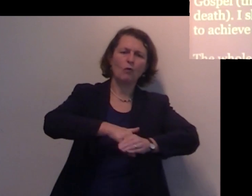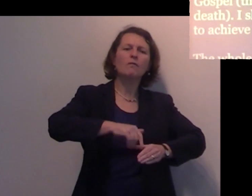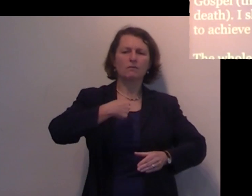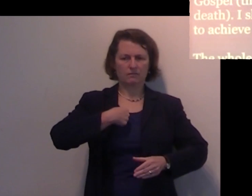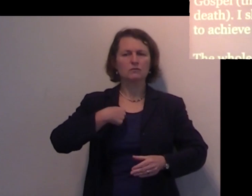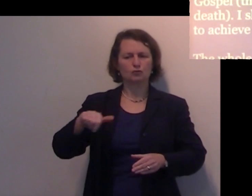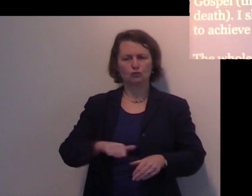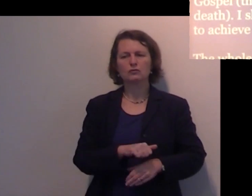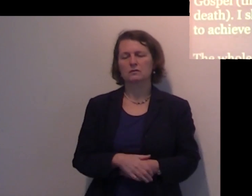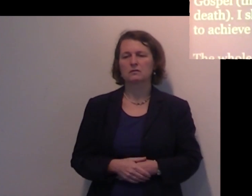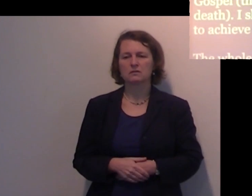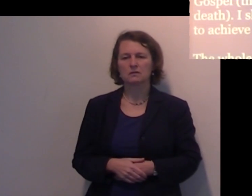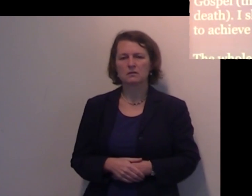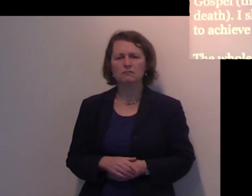I should tell people the gospel,